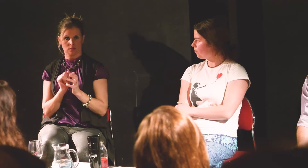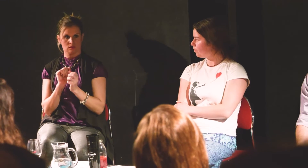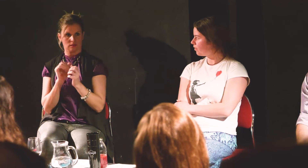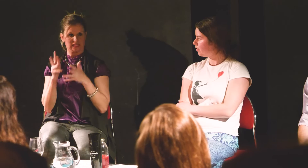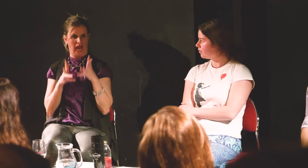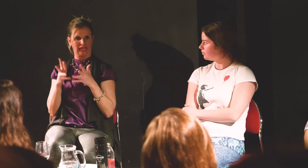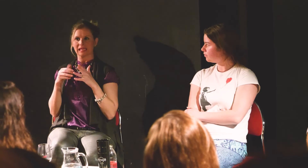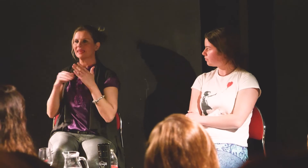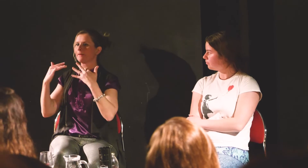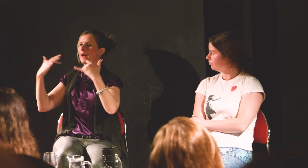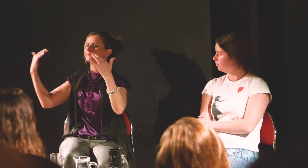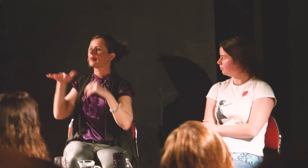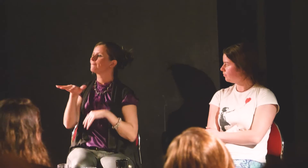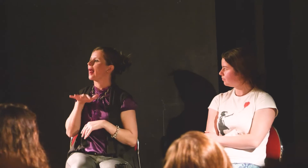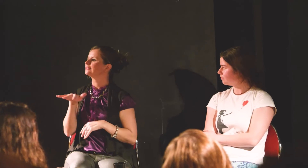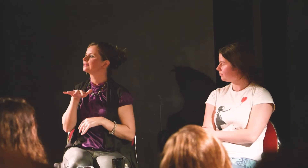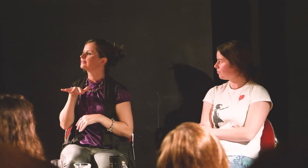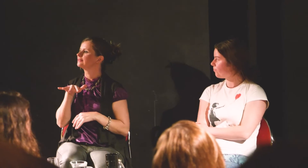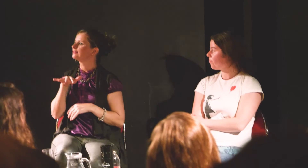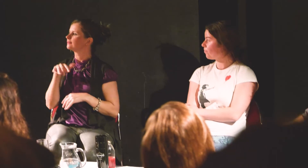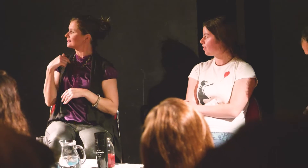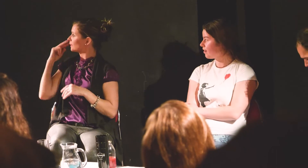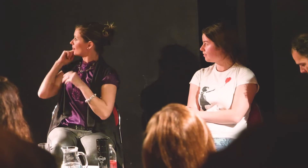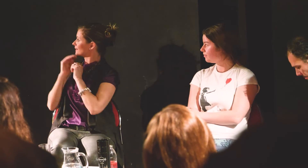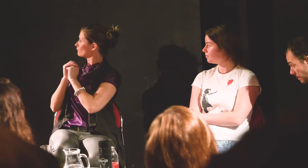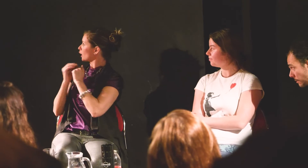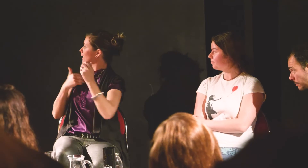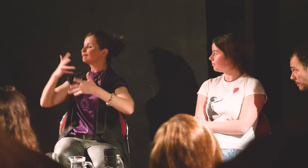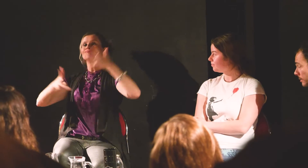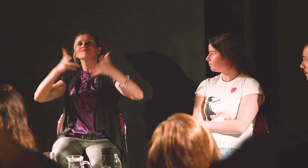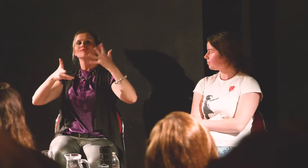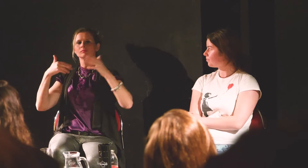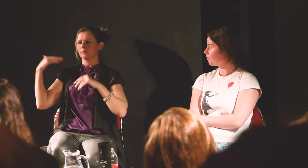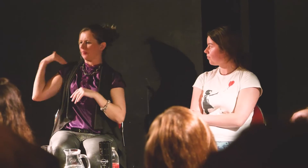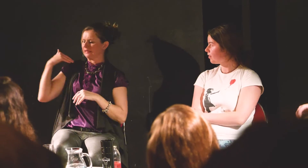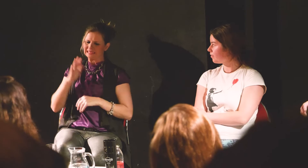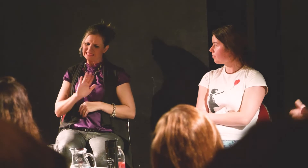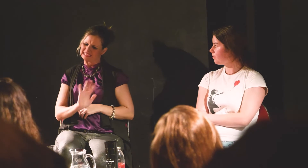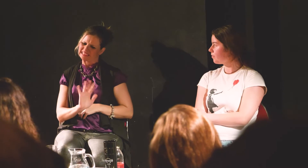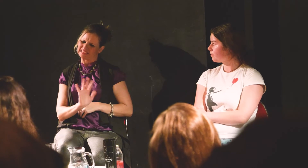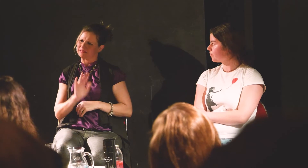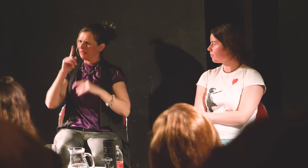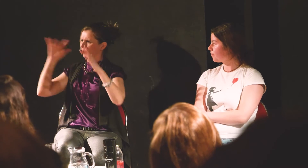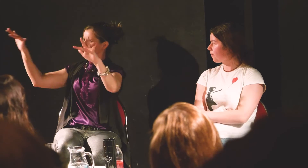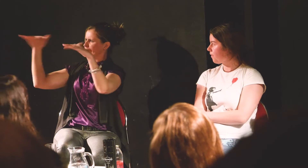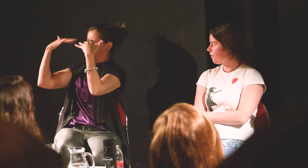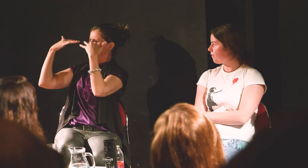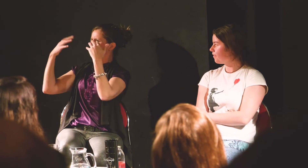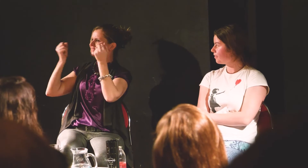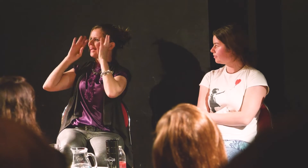"Victoria, please minimise your sign language in public." So I'd be with my deaf mates and we'd be signing away, and they're like, "Victoria, we're